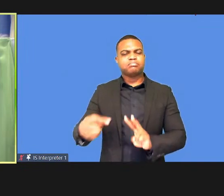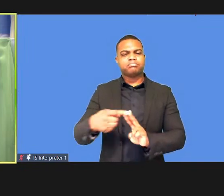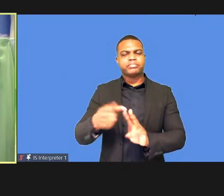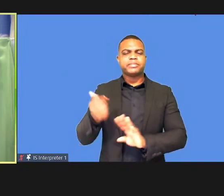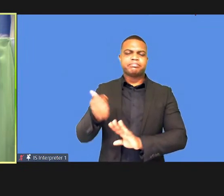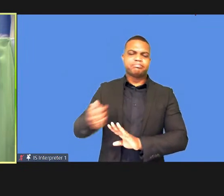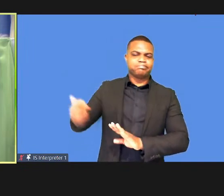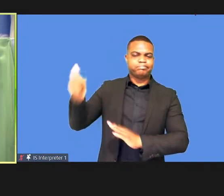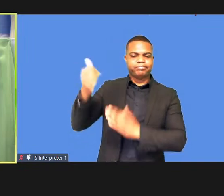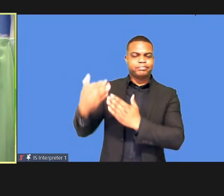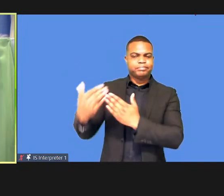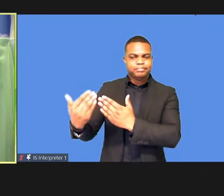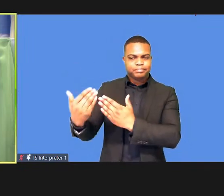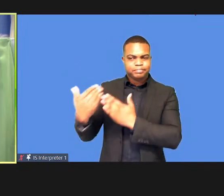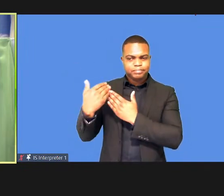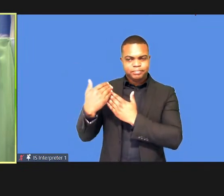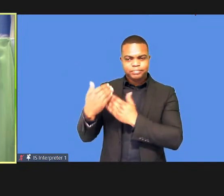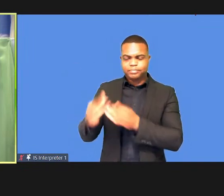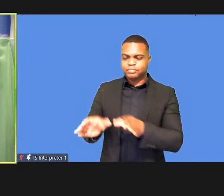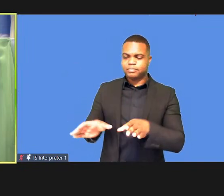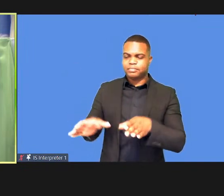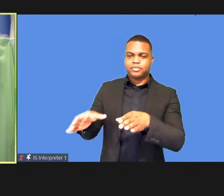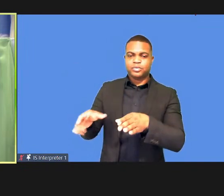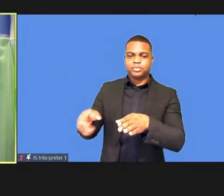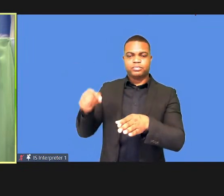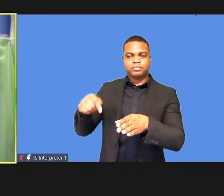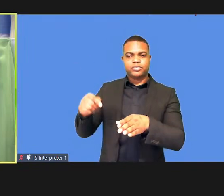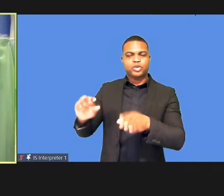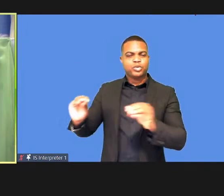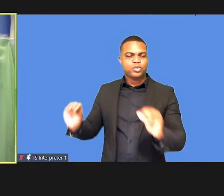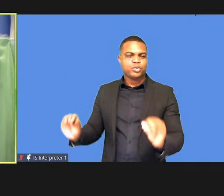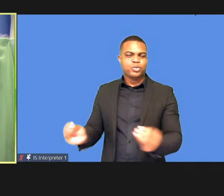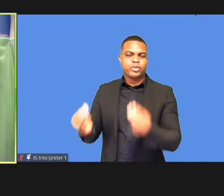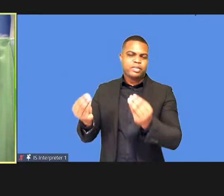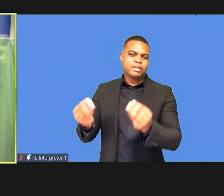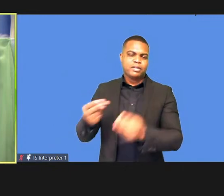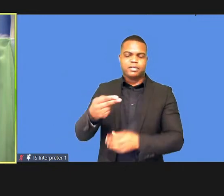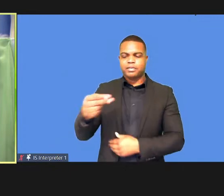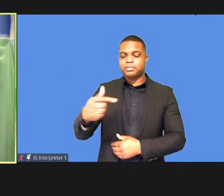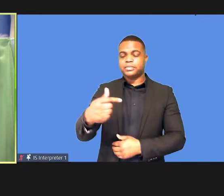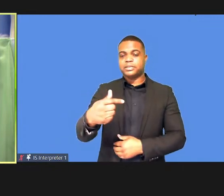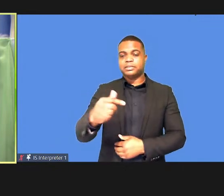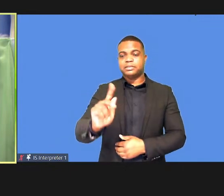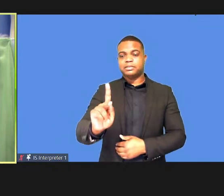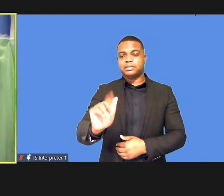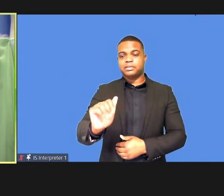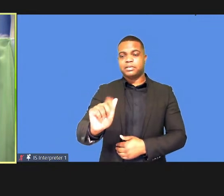here to represent the young statisticians in Africa. So you are most welcome.